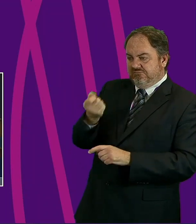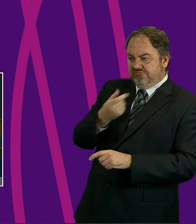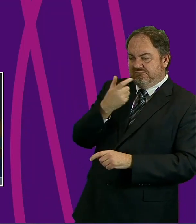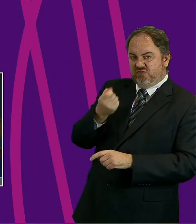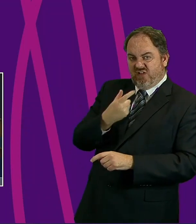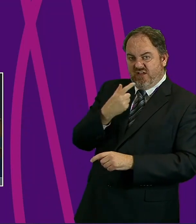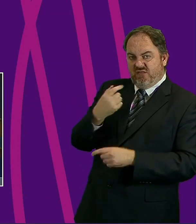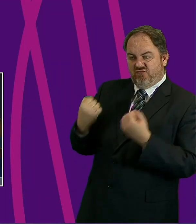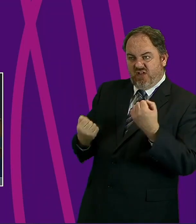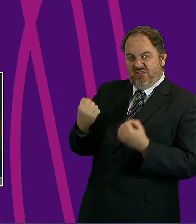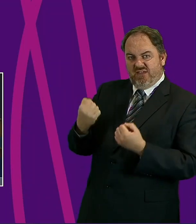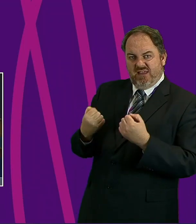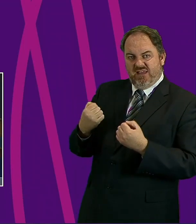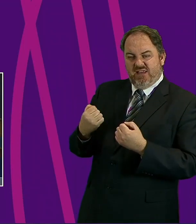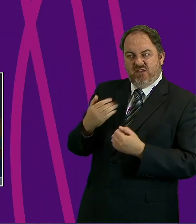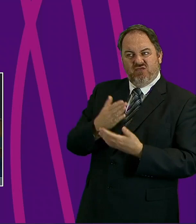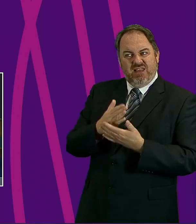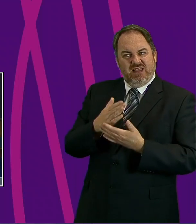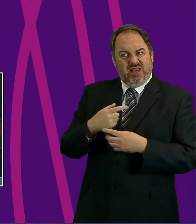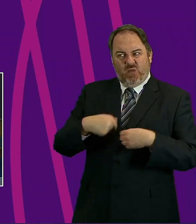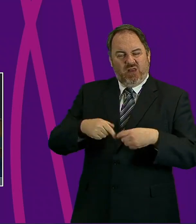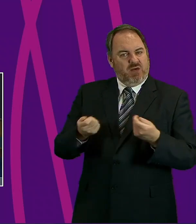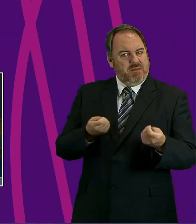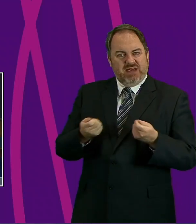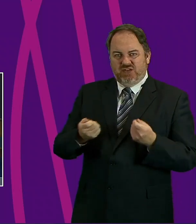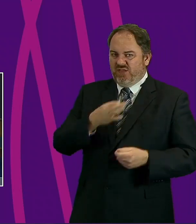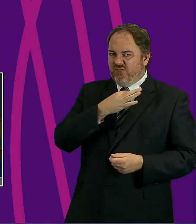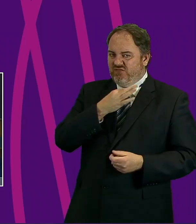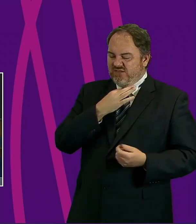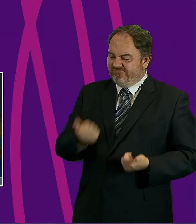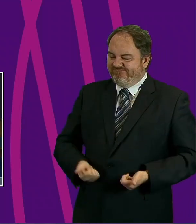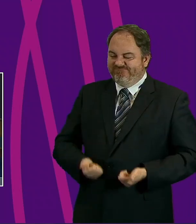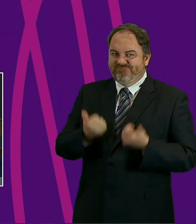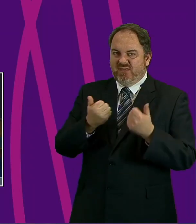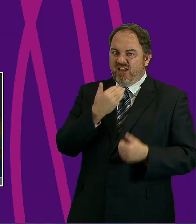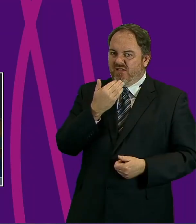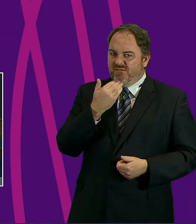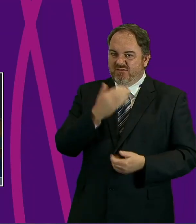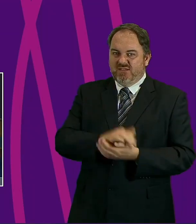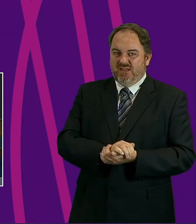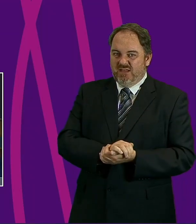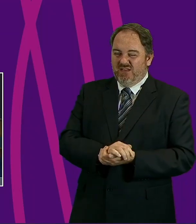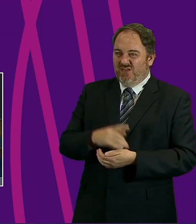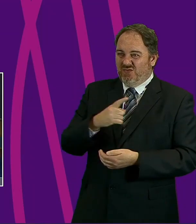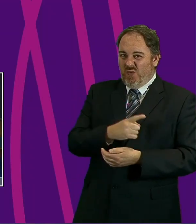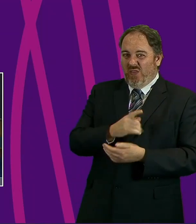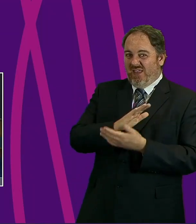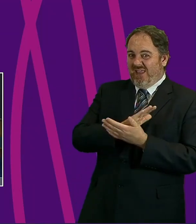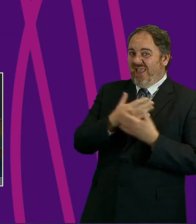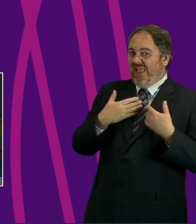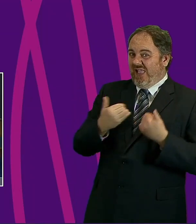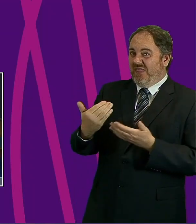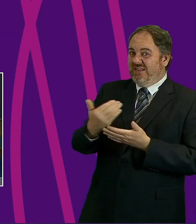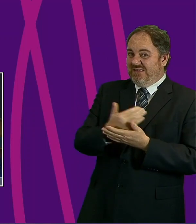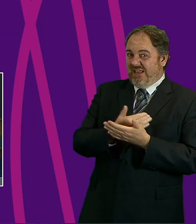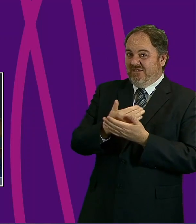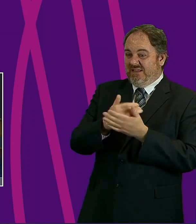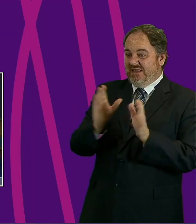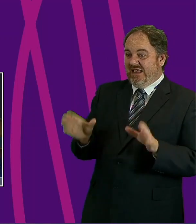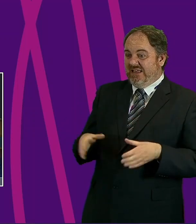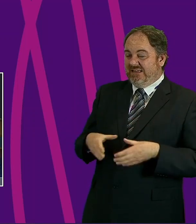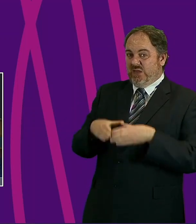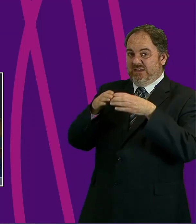not represent best risk management. Clearly, a referral to the Health and Safety Executive is a serious matter, and it's unacceptable